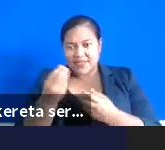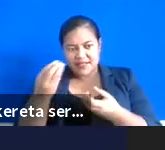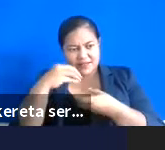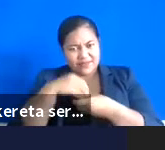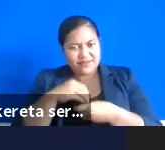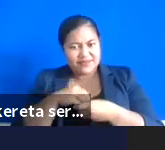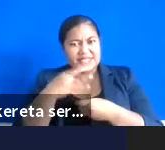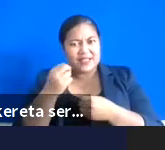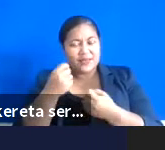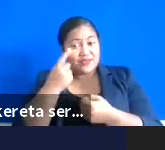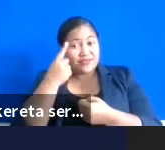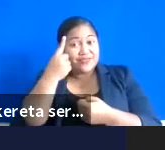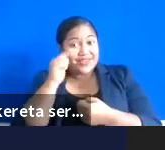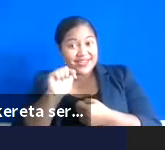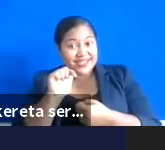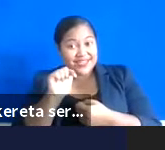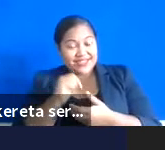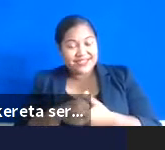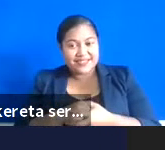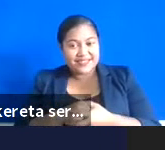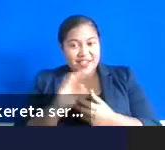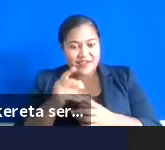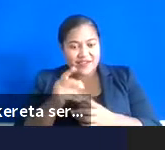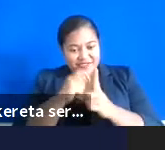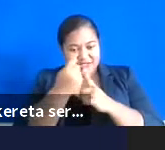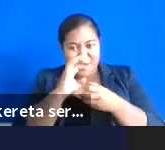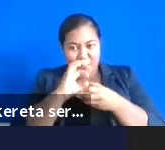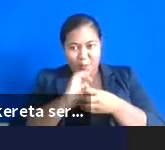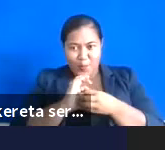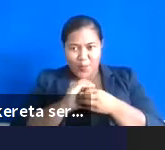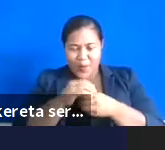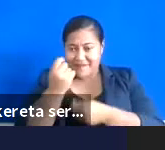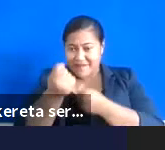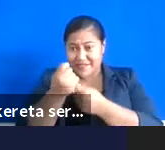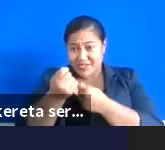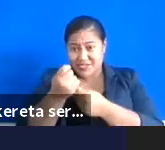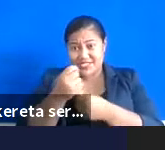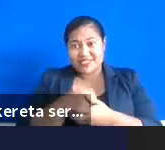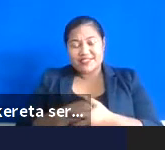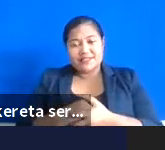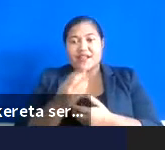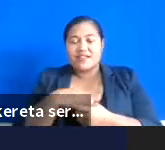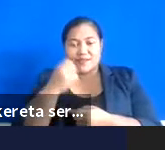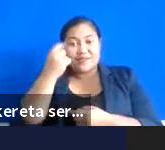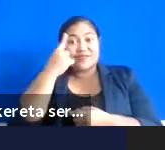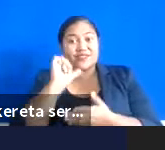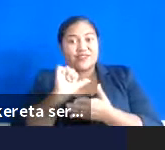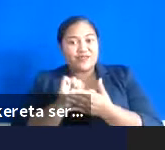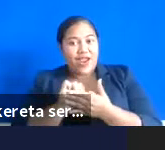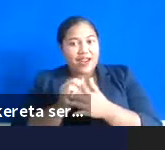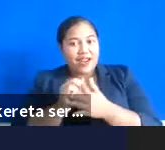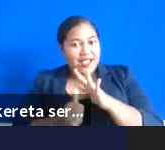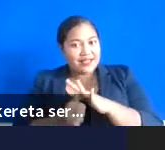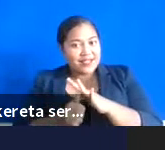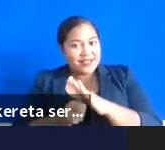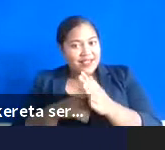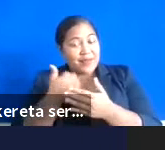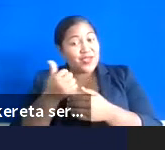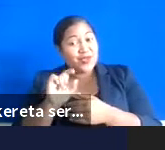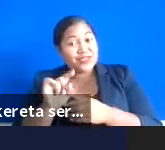recognition of um traditional ownership of um fishing grounds or they recognize the rights of access by traditional resource